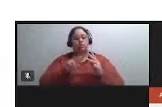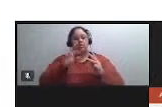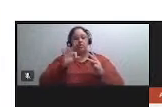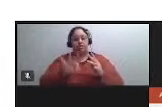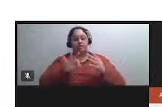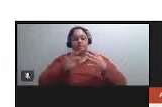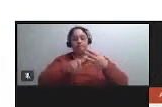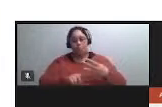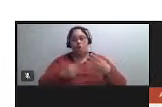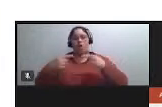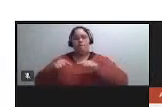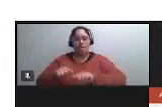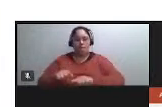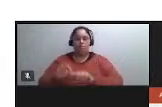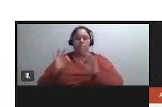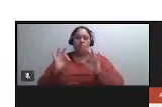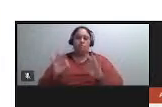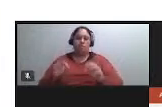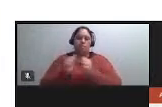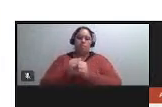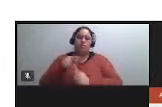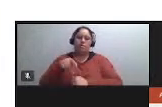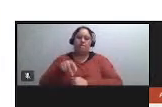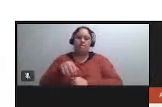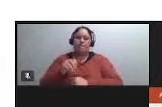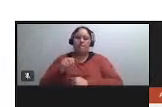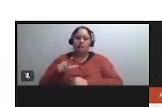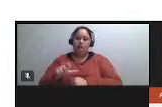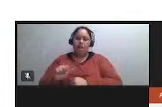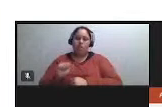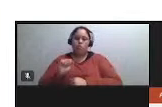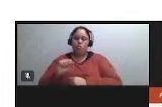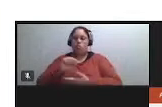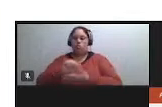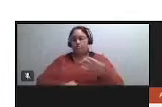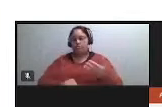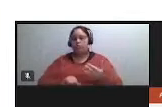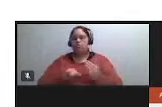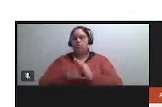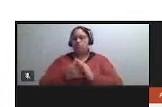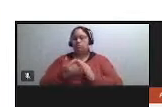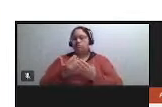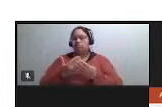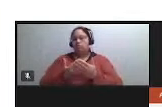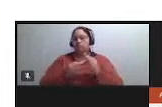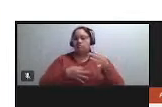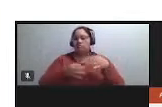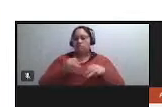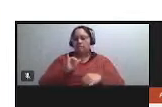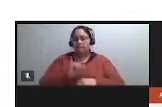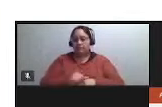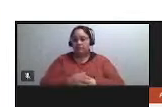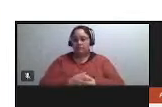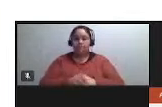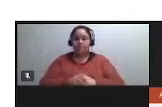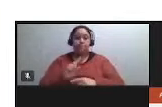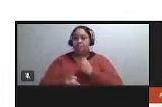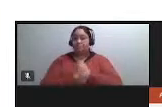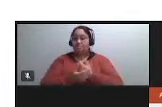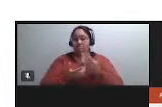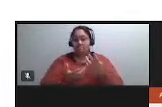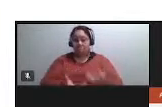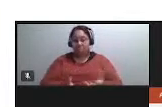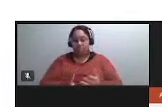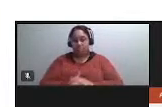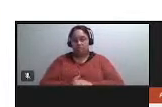were compliance with the FAMPLA prescripts. So maybe just in terms of that. So what had actually happened